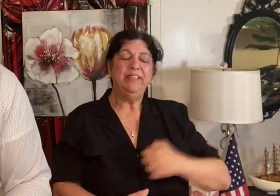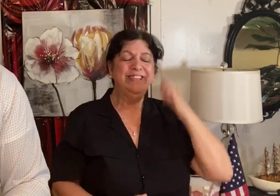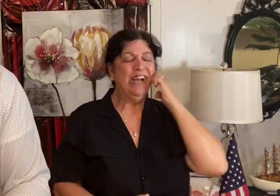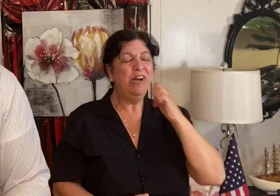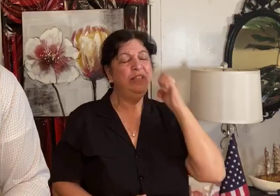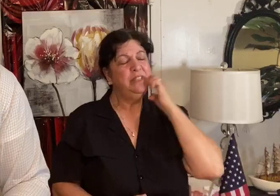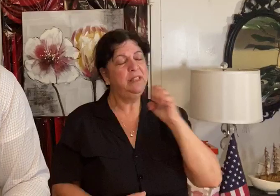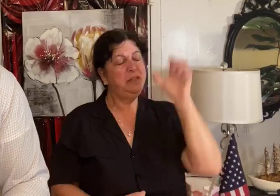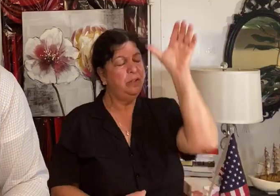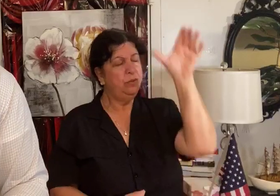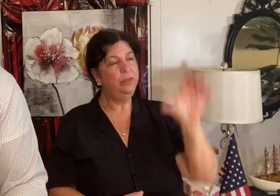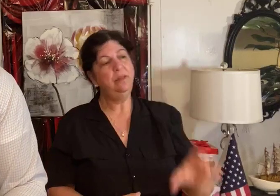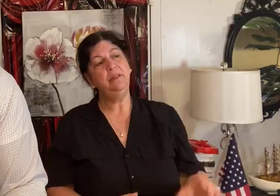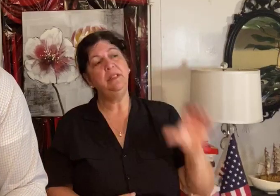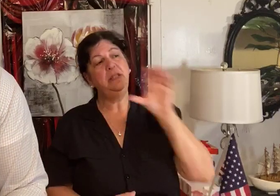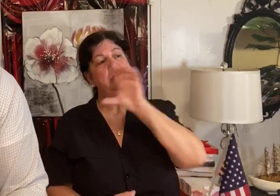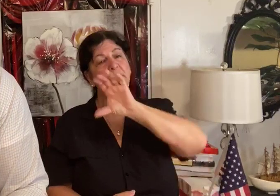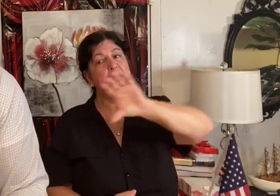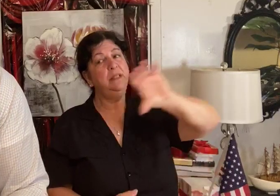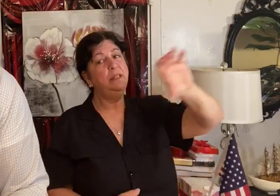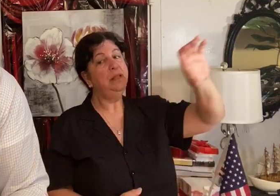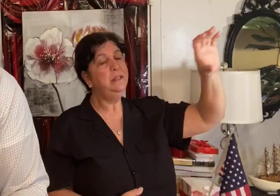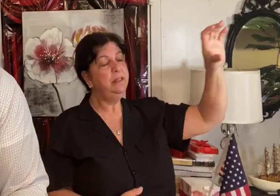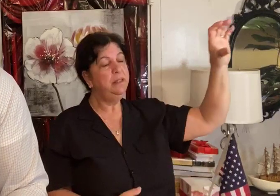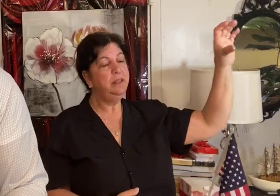my cross for